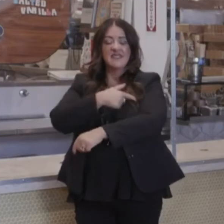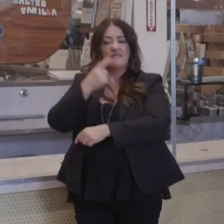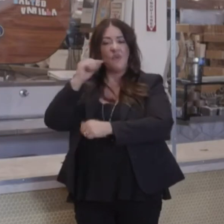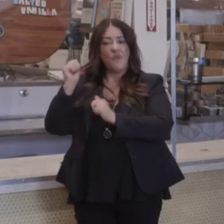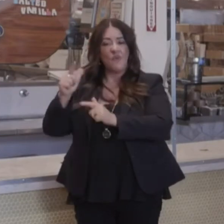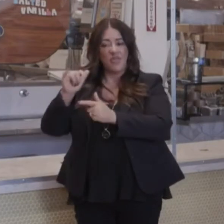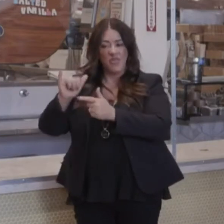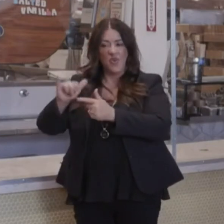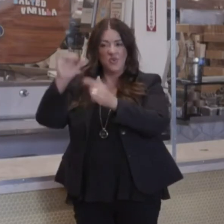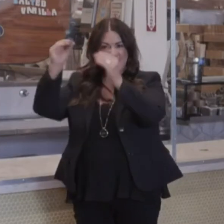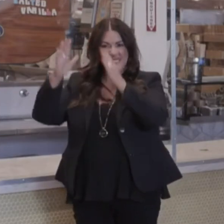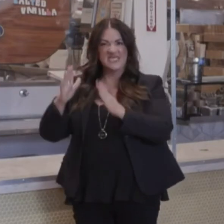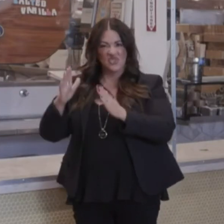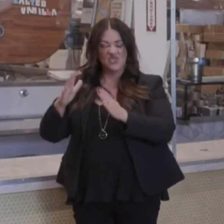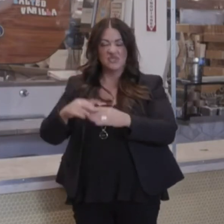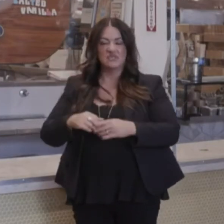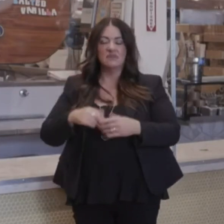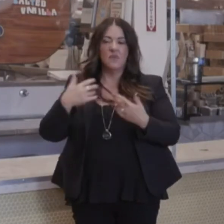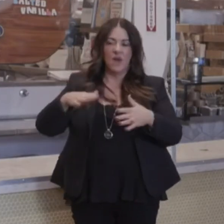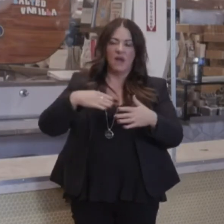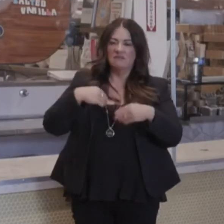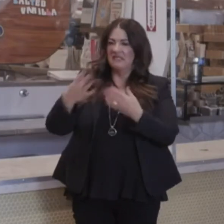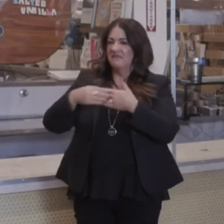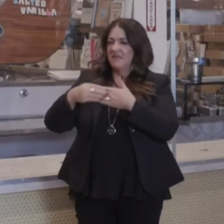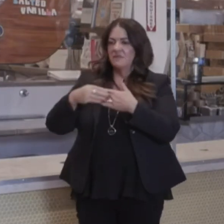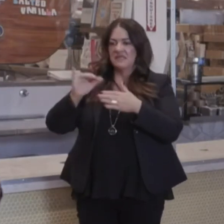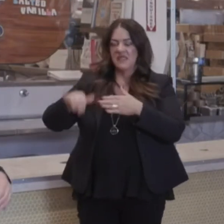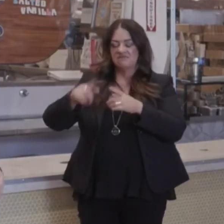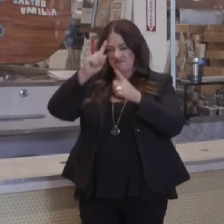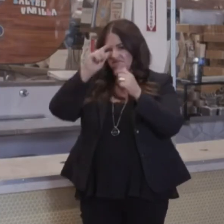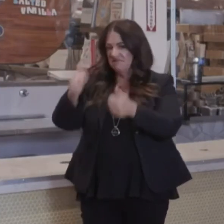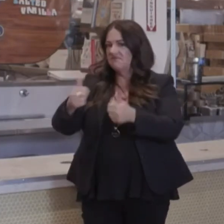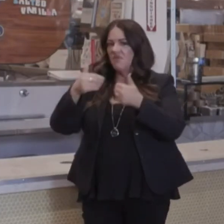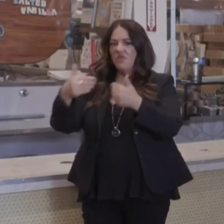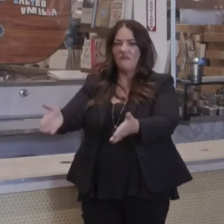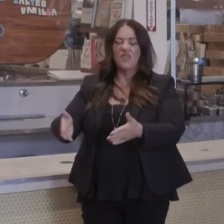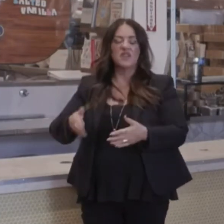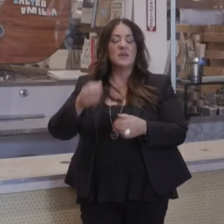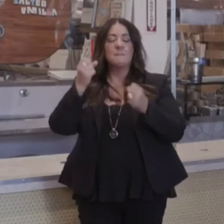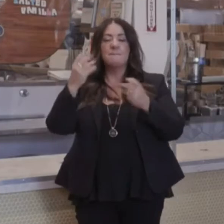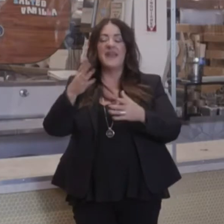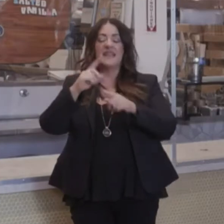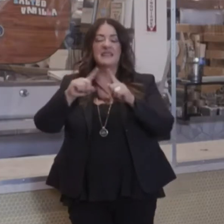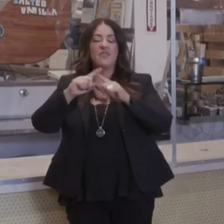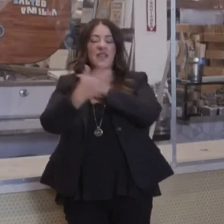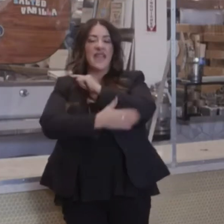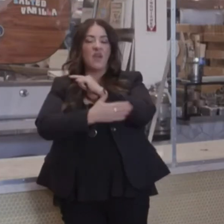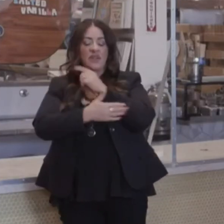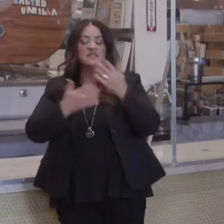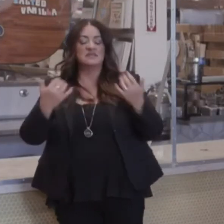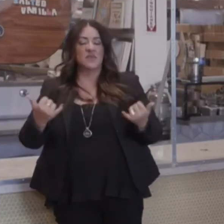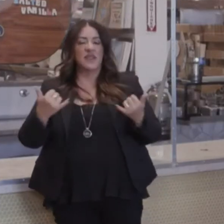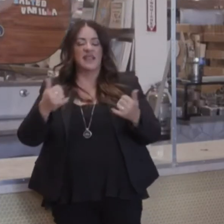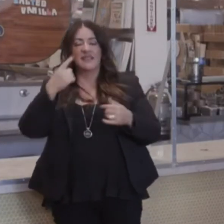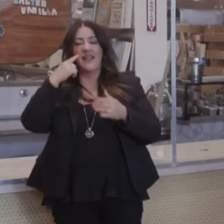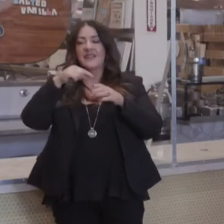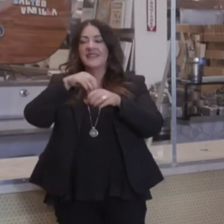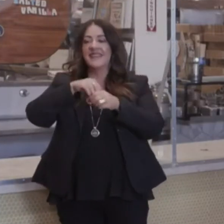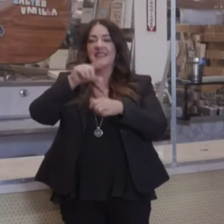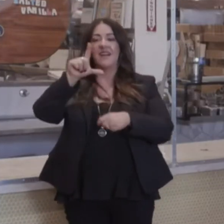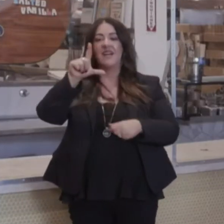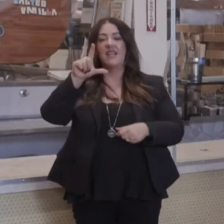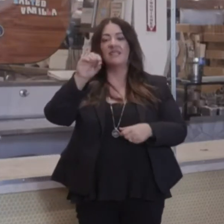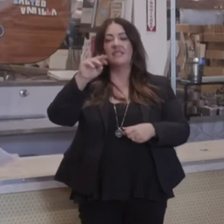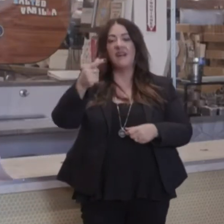guidelines the state put out allow that flexibility. As I say, 35 counties have taken advantage of it. I started the day down in Long Beach, where they're now on their